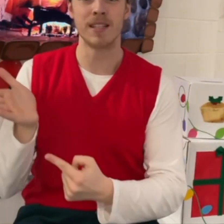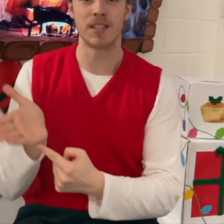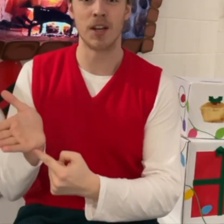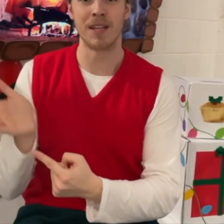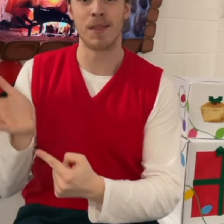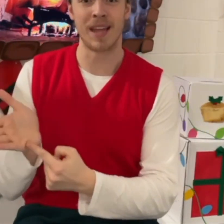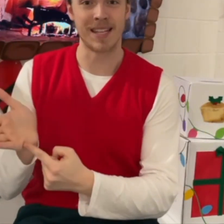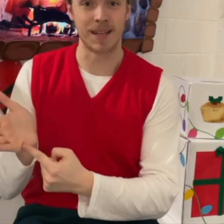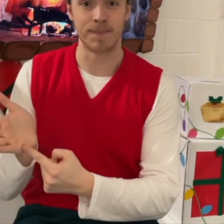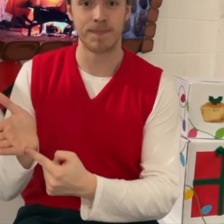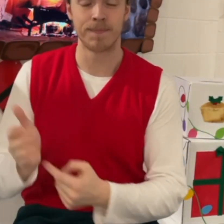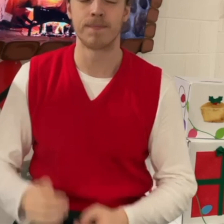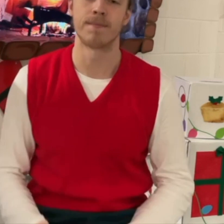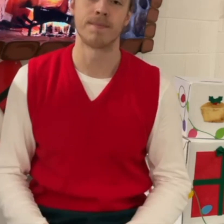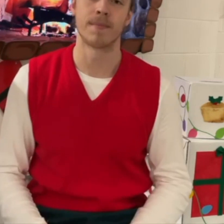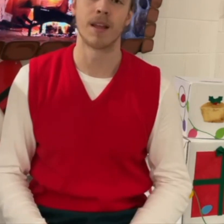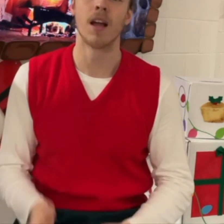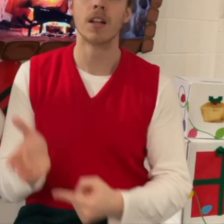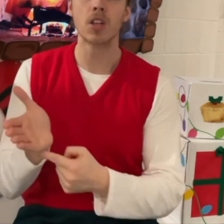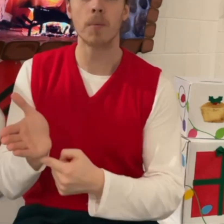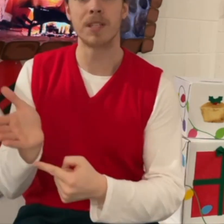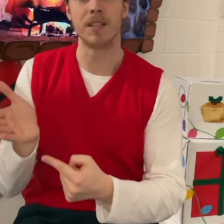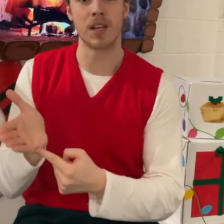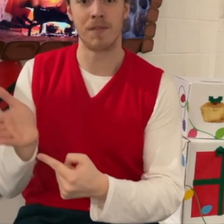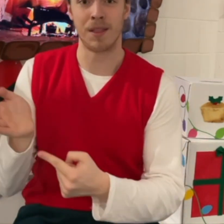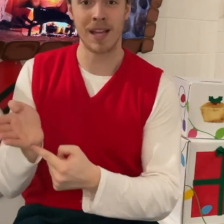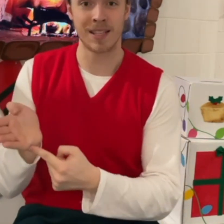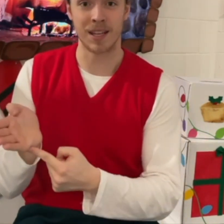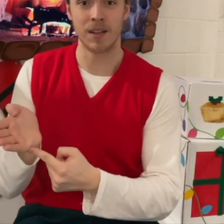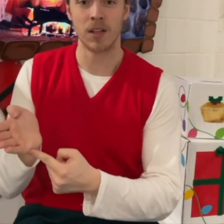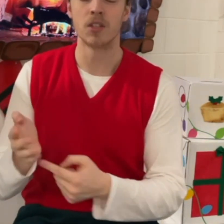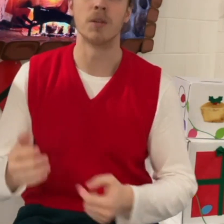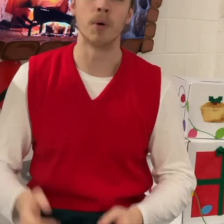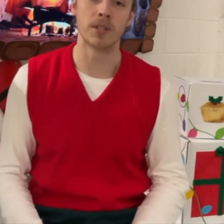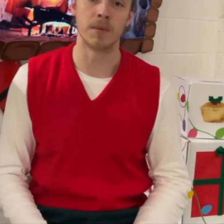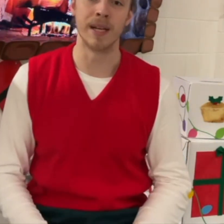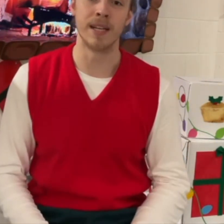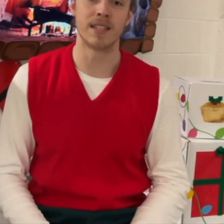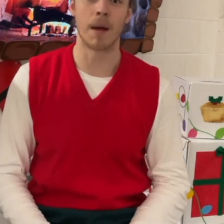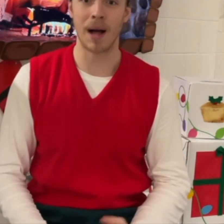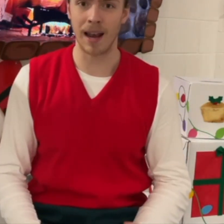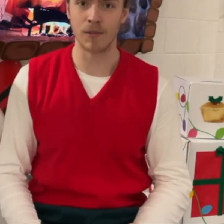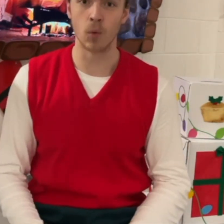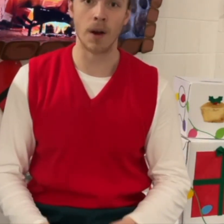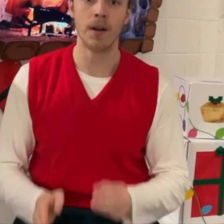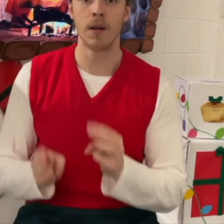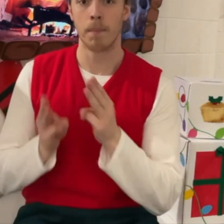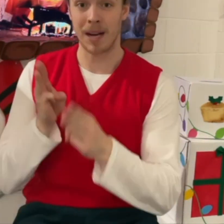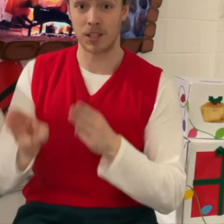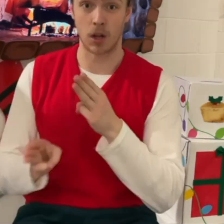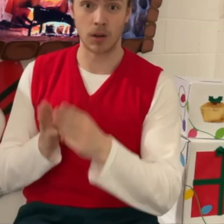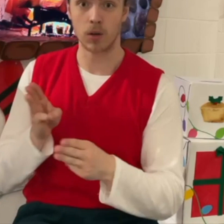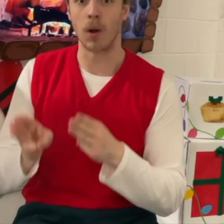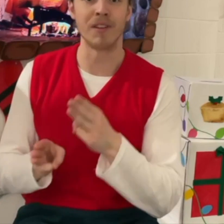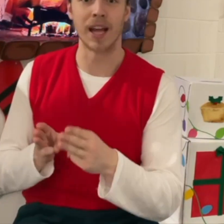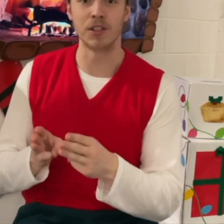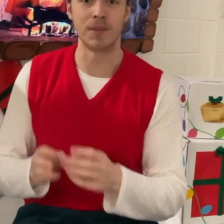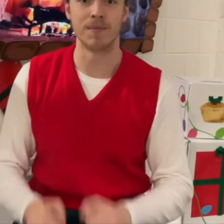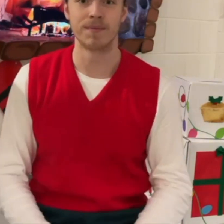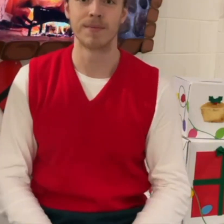Turvy Theatre. Topsy Turvy Theatre supported me to get my Level 1 Makaton qualification, which